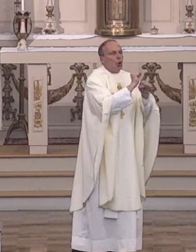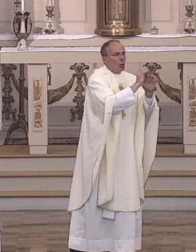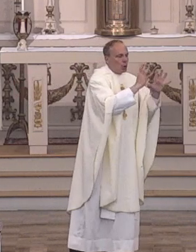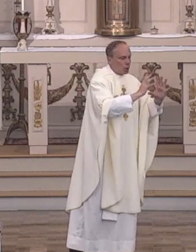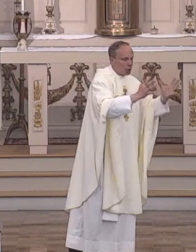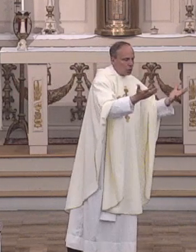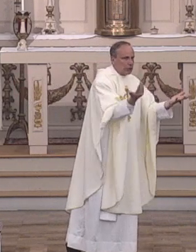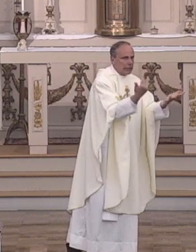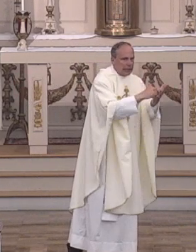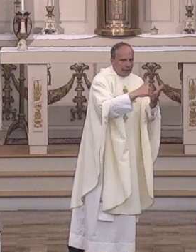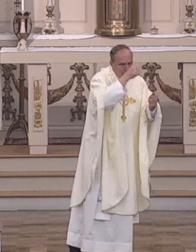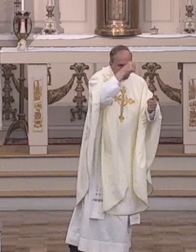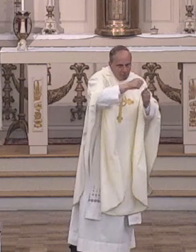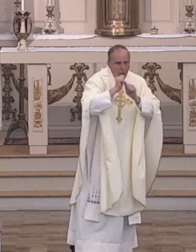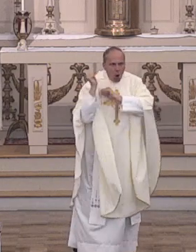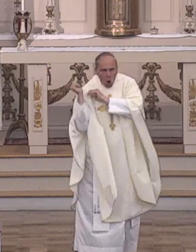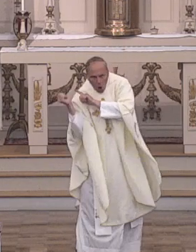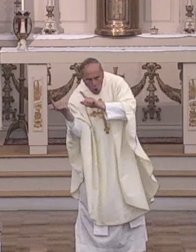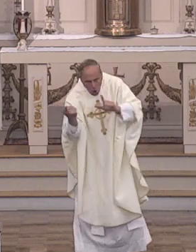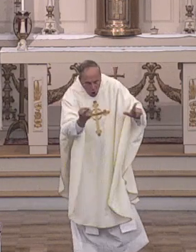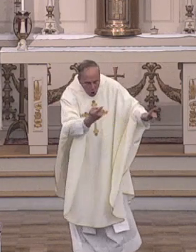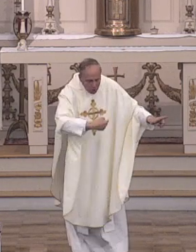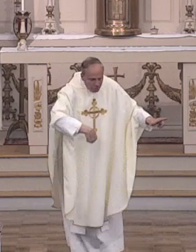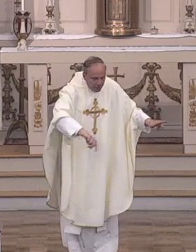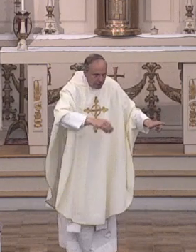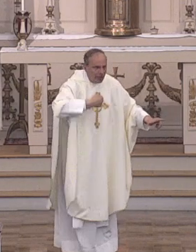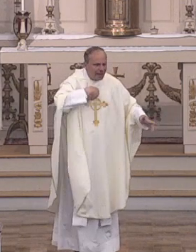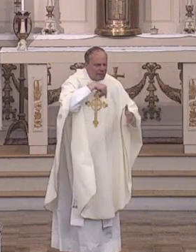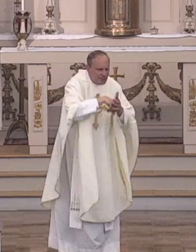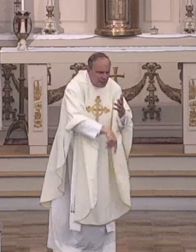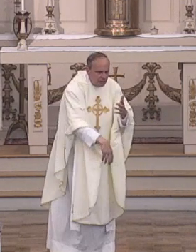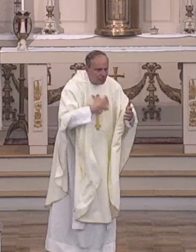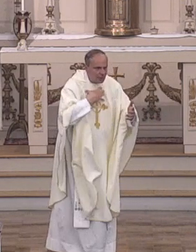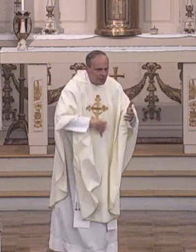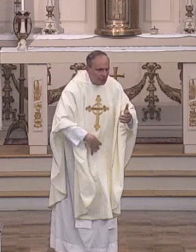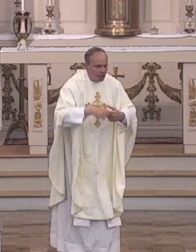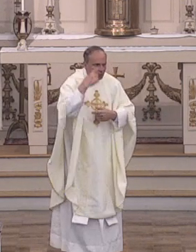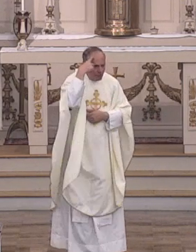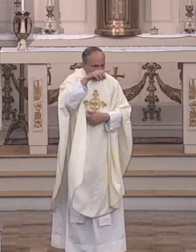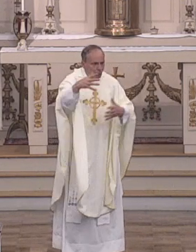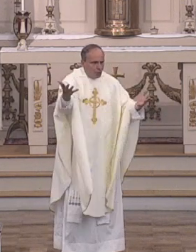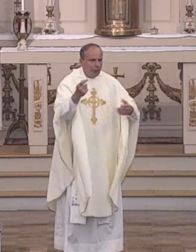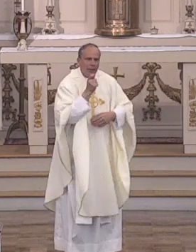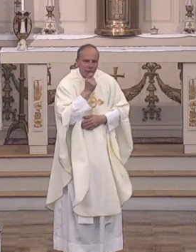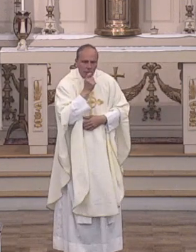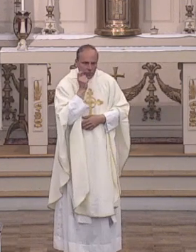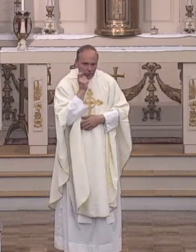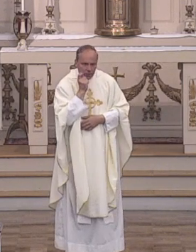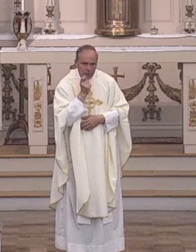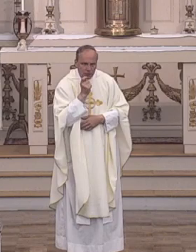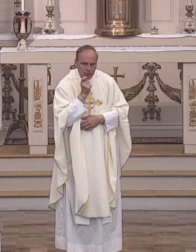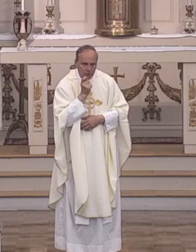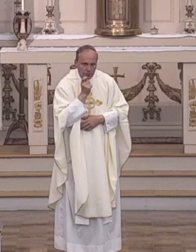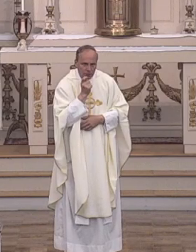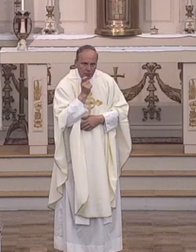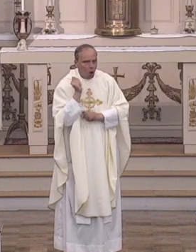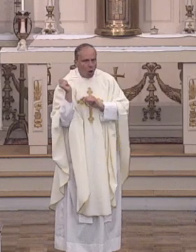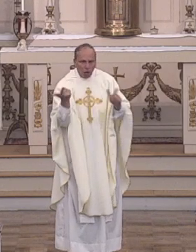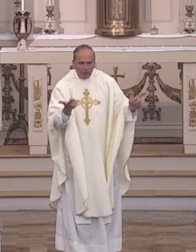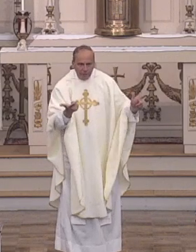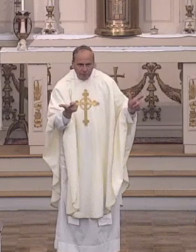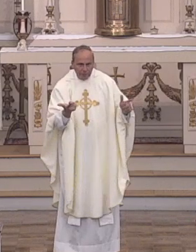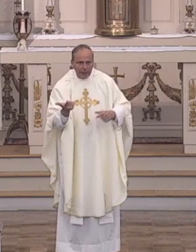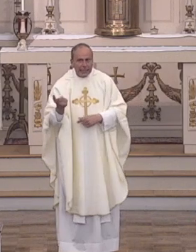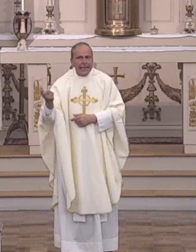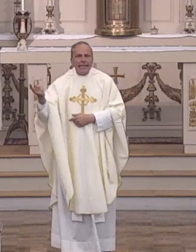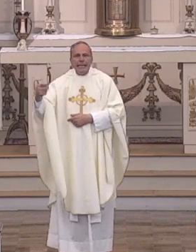our family, with our friends, with our coworkers, over and over again, because we have to remember that everybody does have